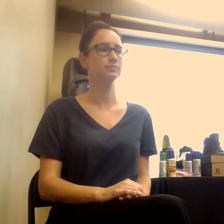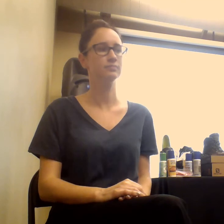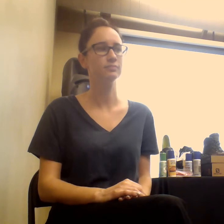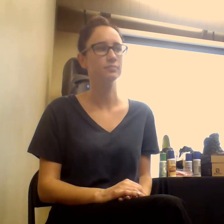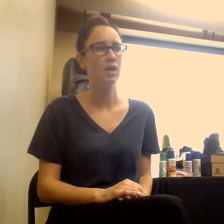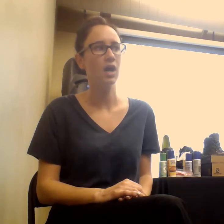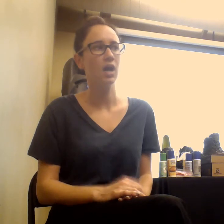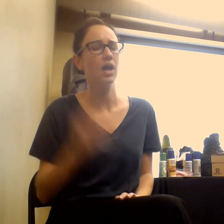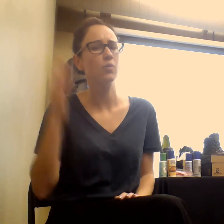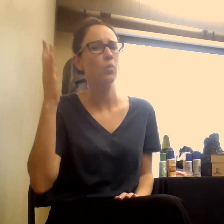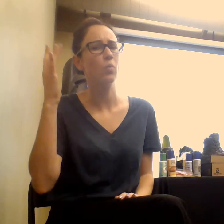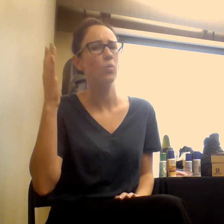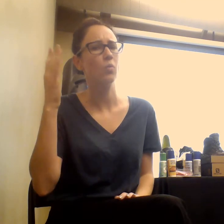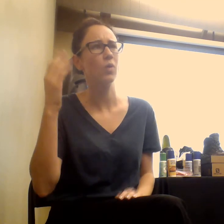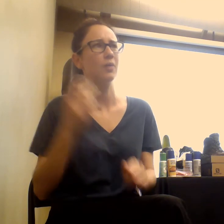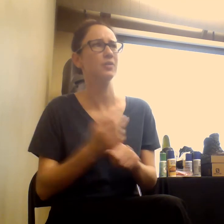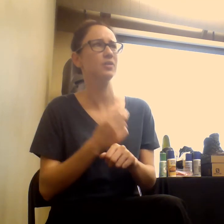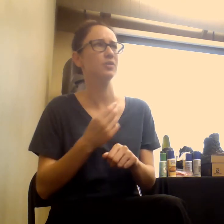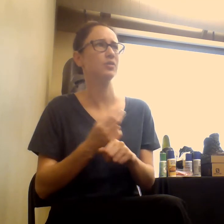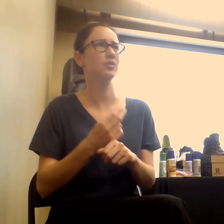to the other? Stand up.